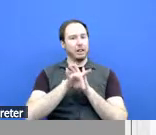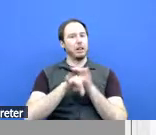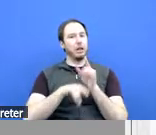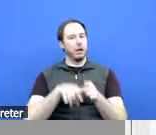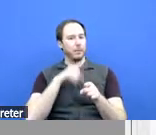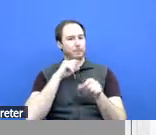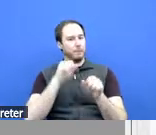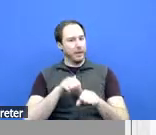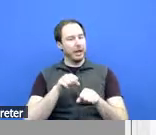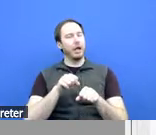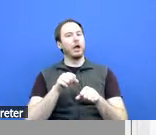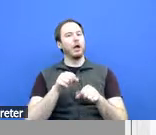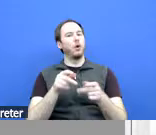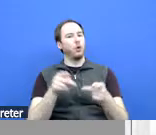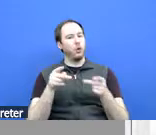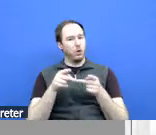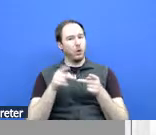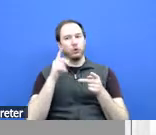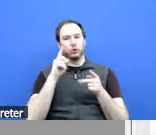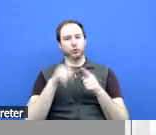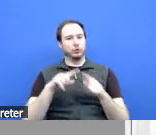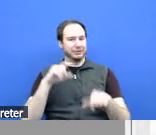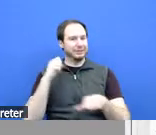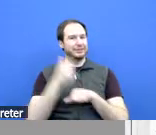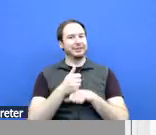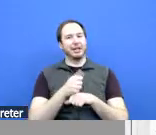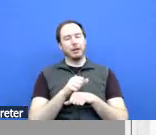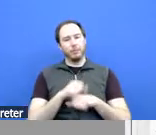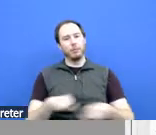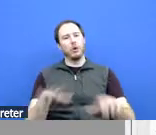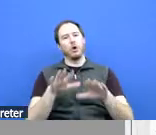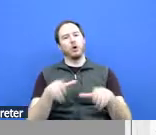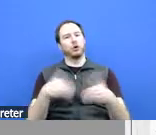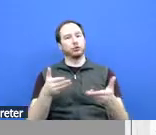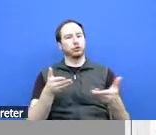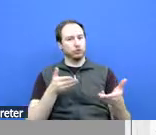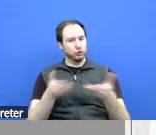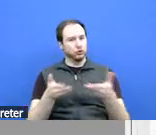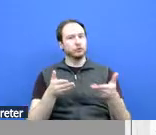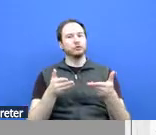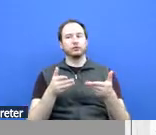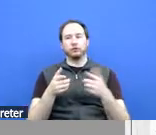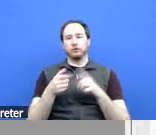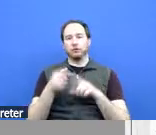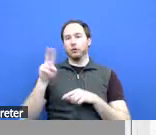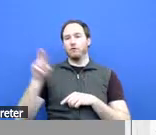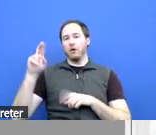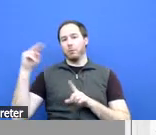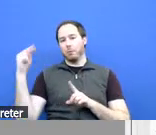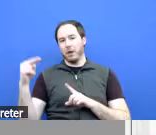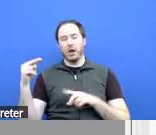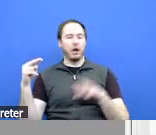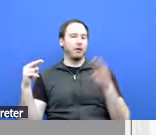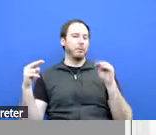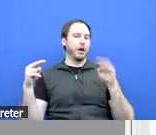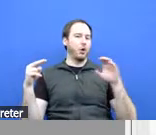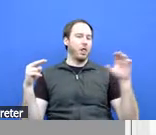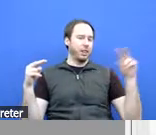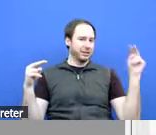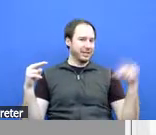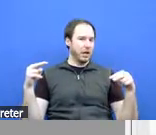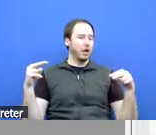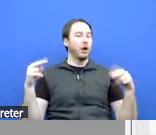a potential location for these services and these uses by both the University of Rochester and Mary